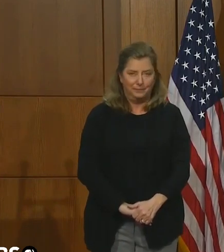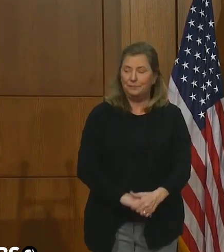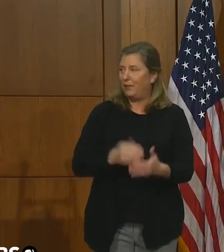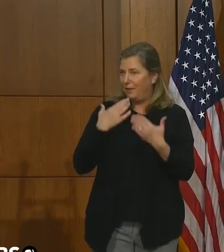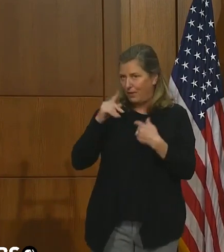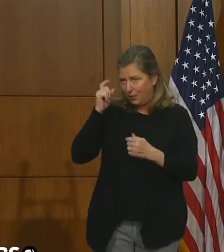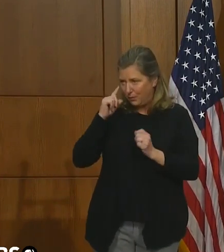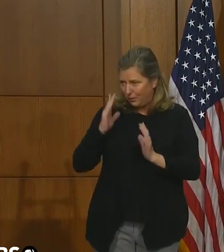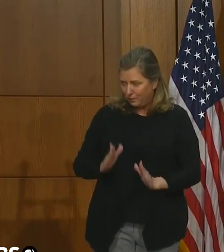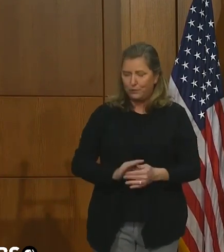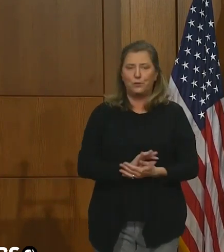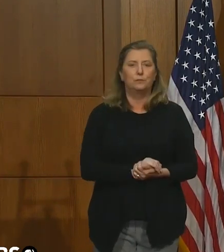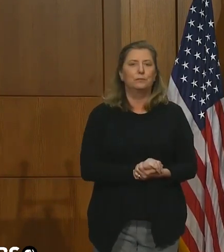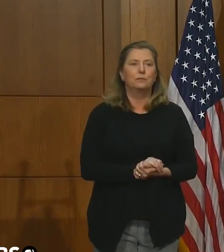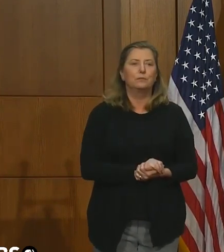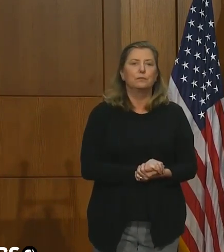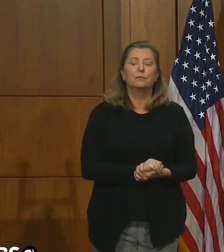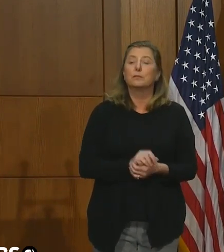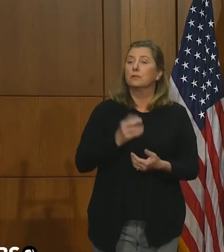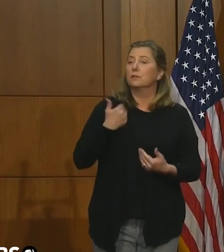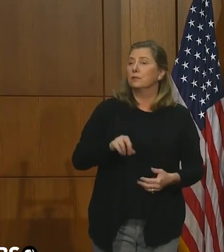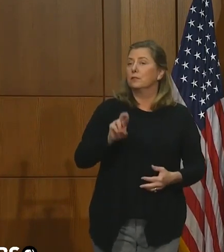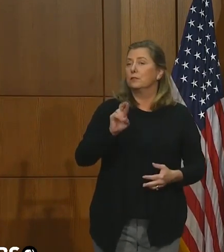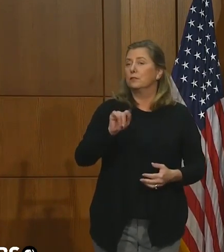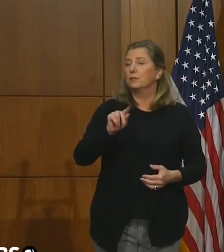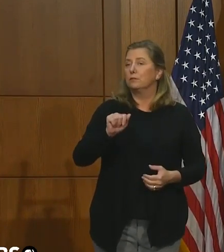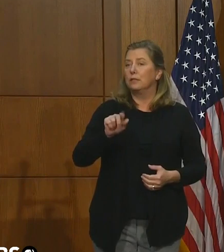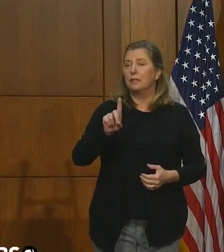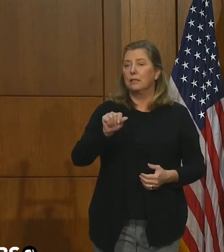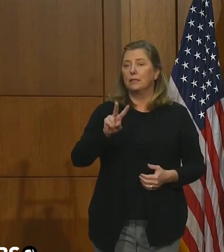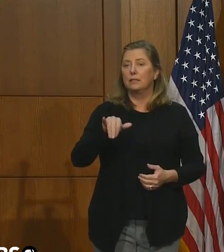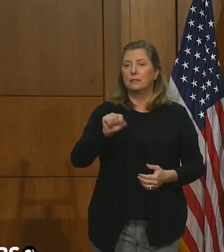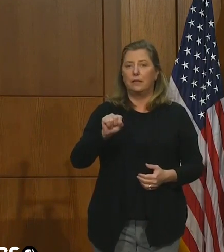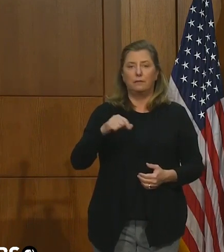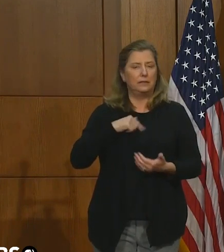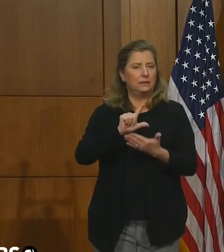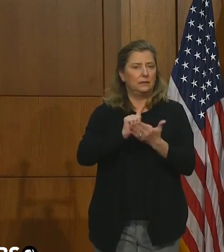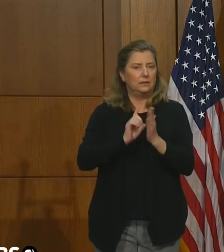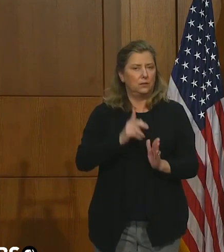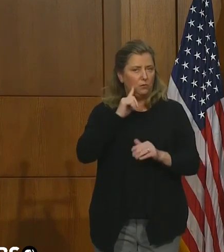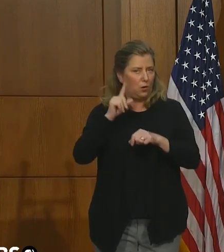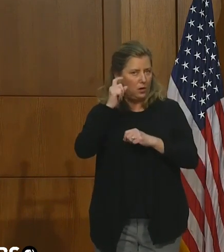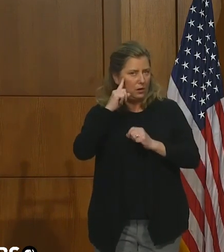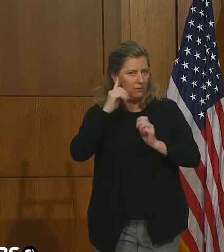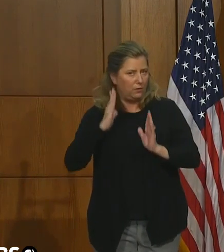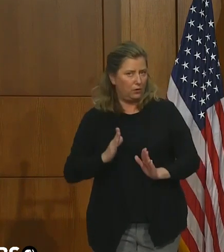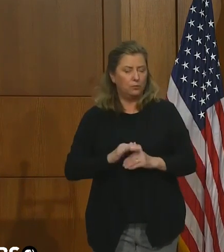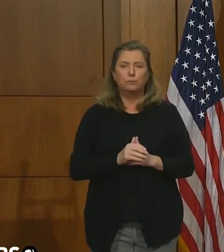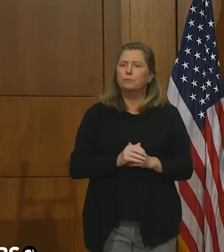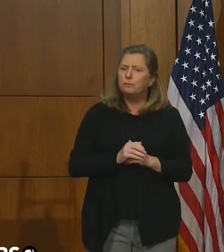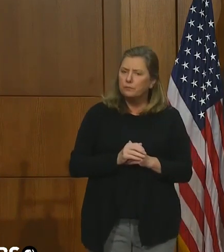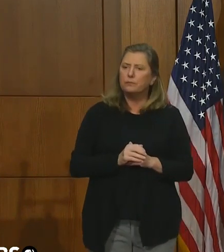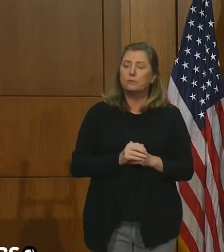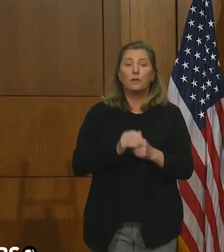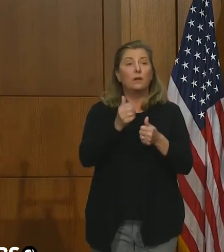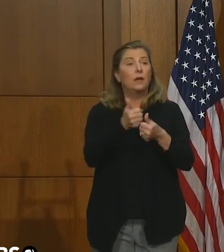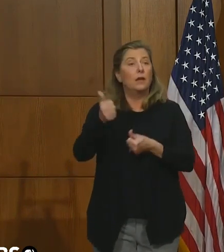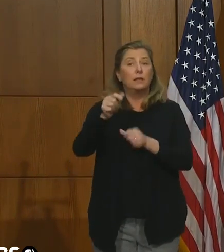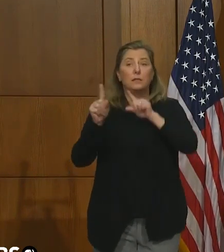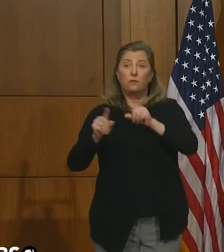Thank you, Governor. Rita Davis, counsel to the governor. The enforcement mechanism in Executive